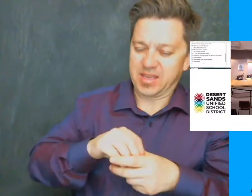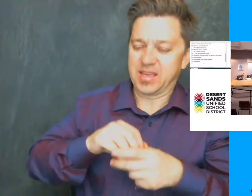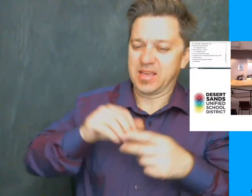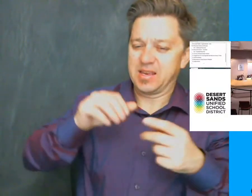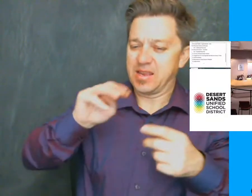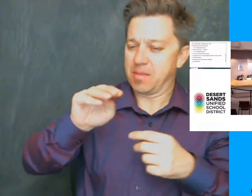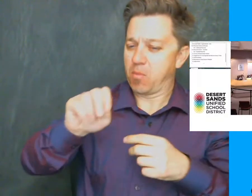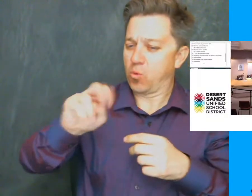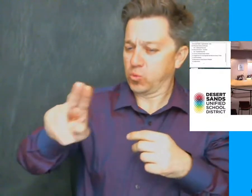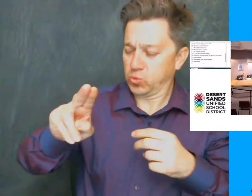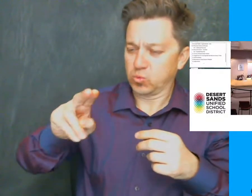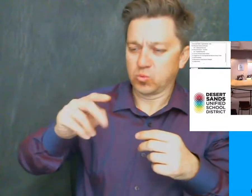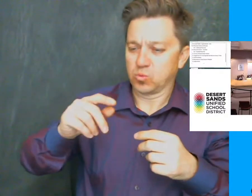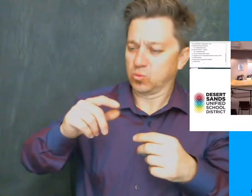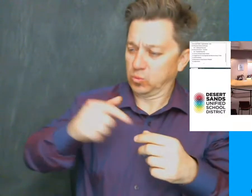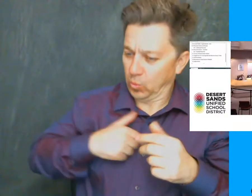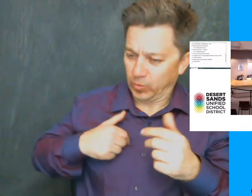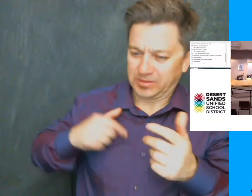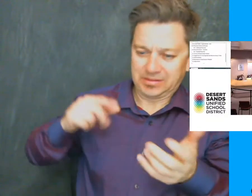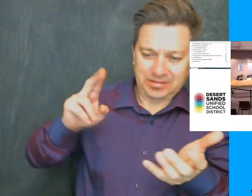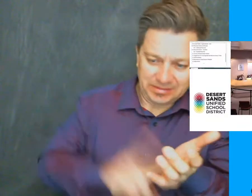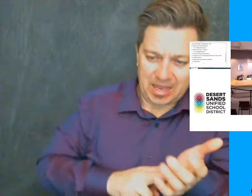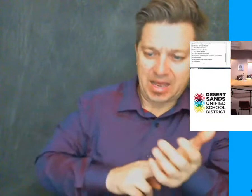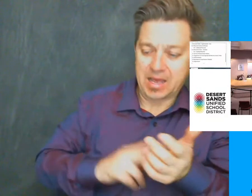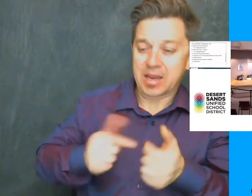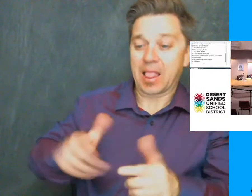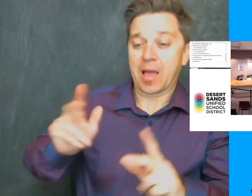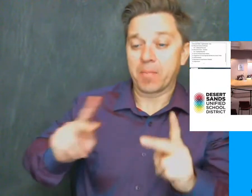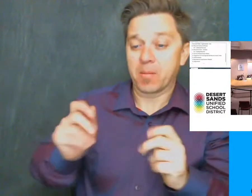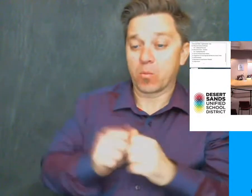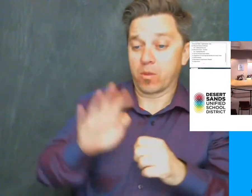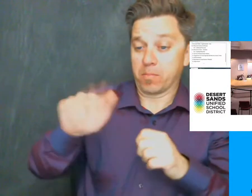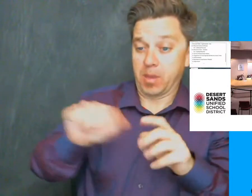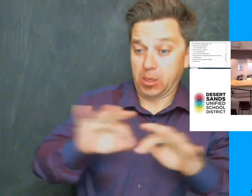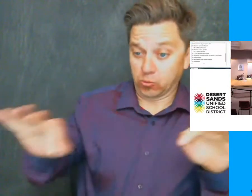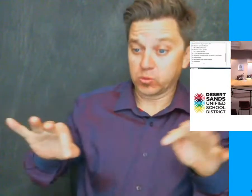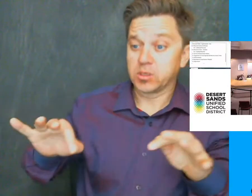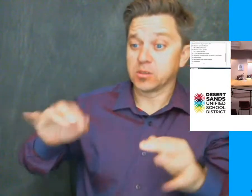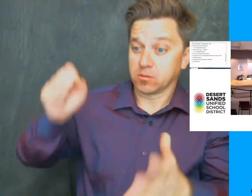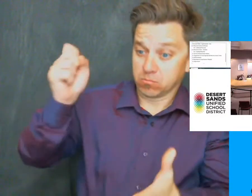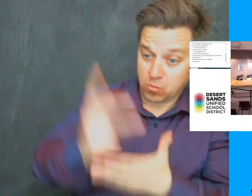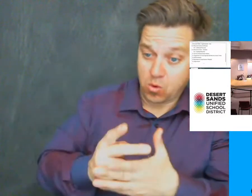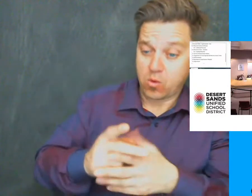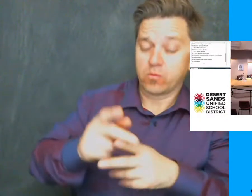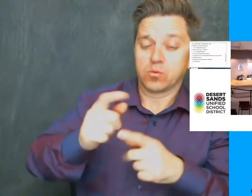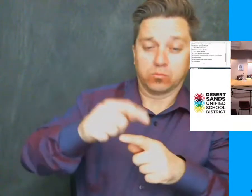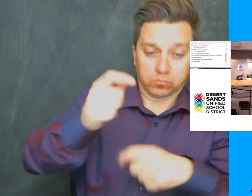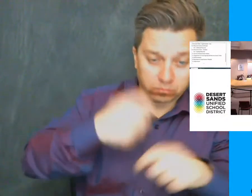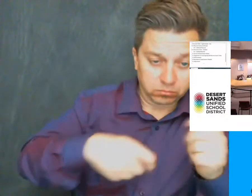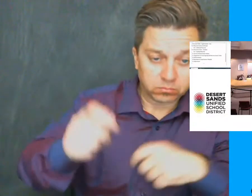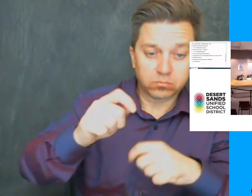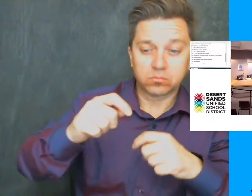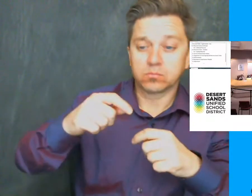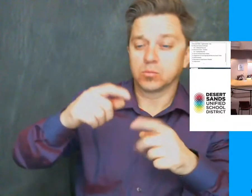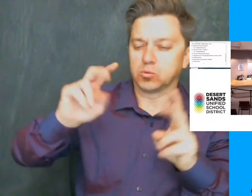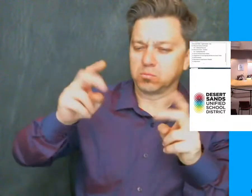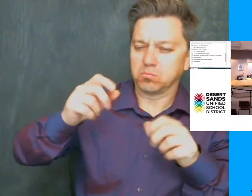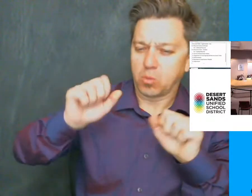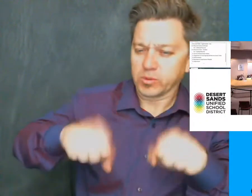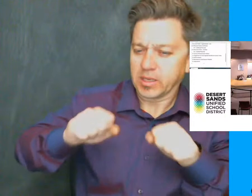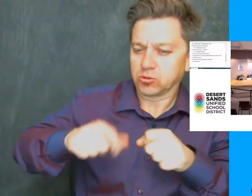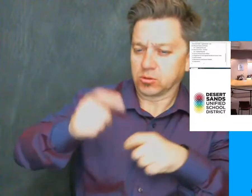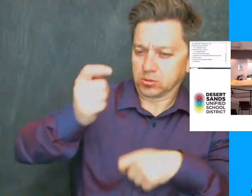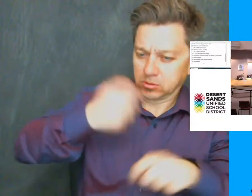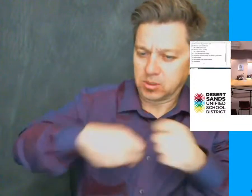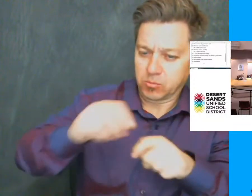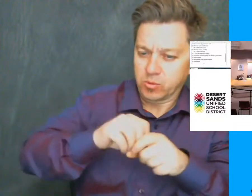that would allow people with bachelor's degrees that are cleared to substitute, to potentially substitute in a class if there's